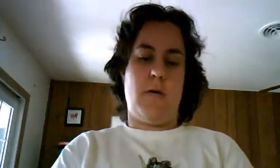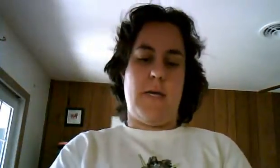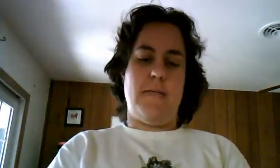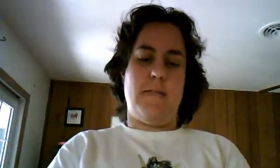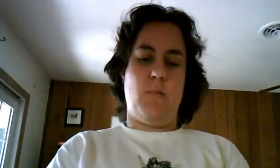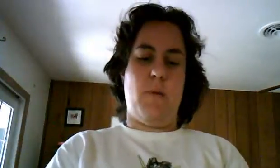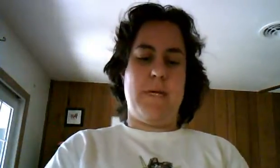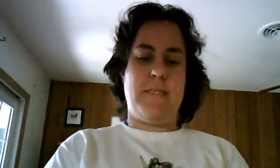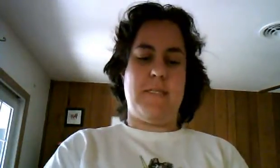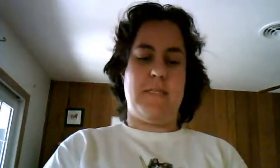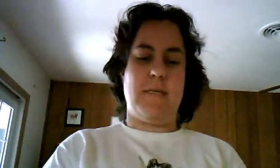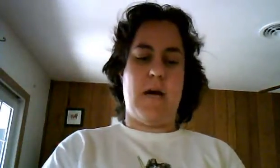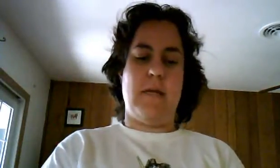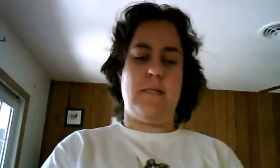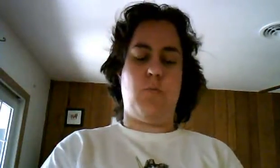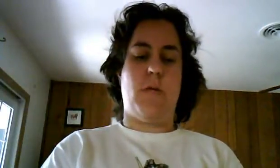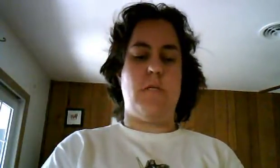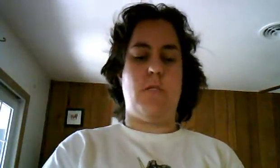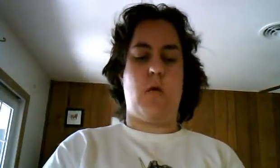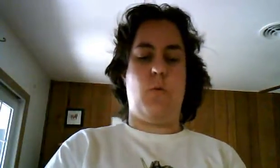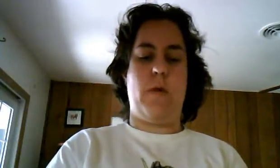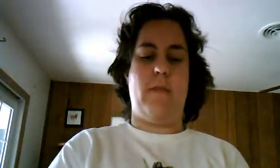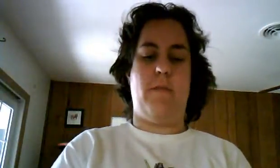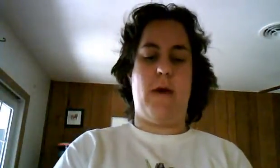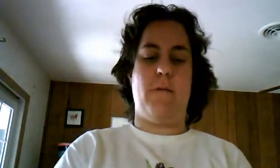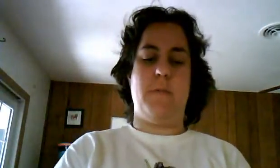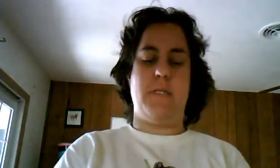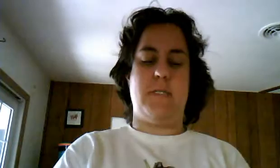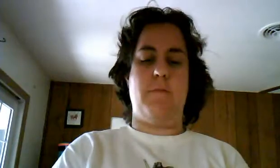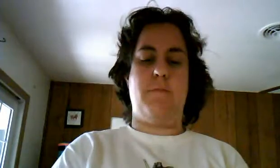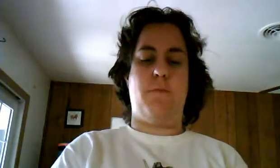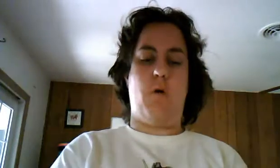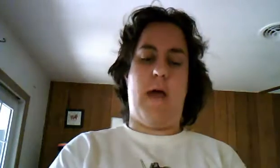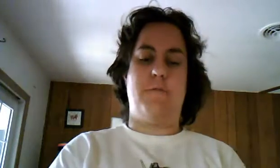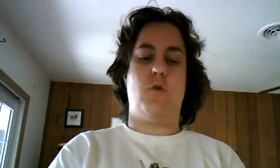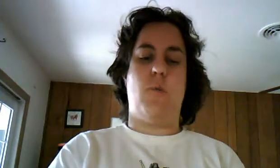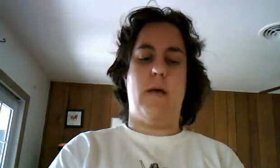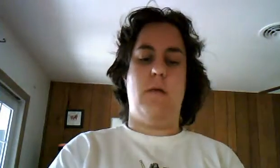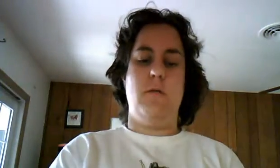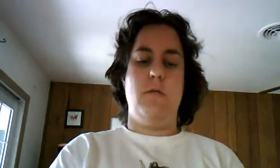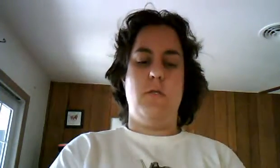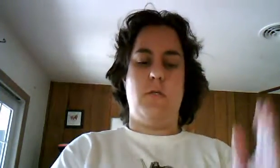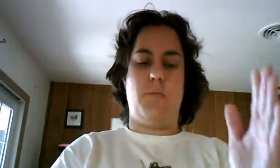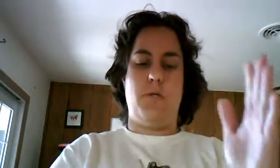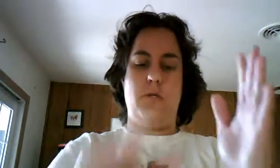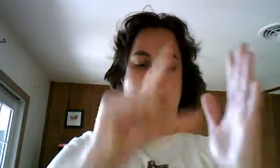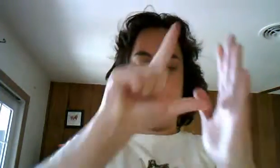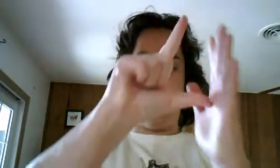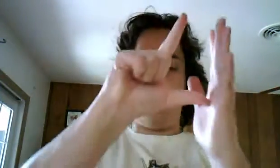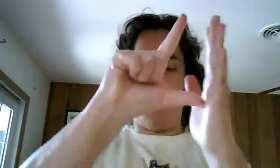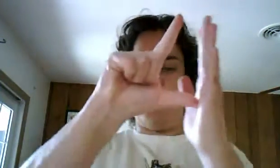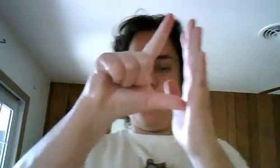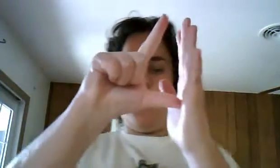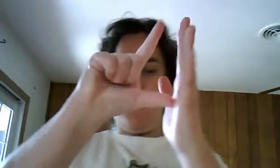Okay, some more basic signs. We're gonna start with the sign for after a while. So you're gonna put your hands like that and